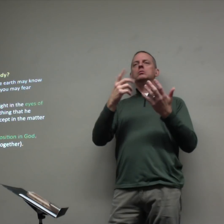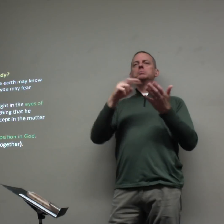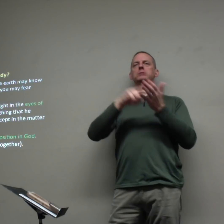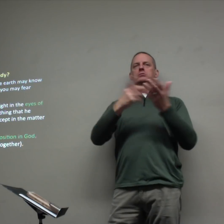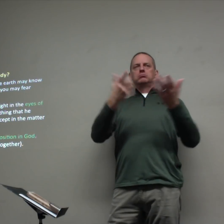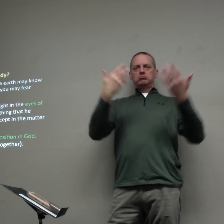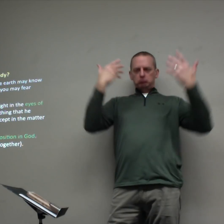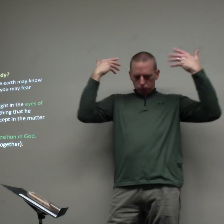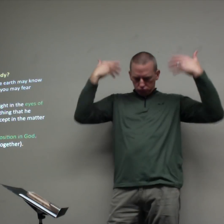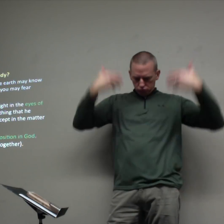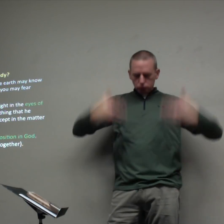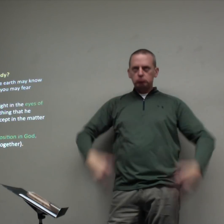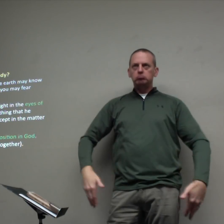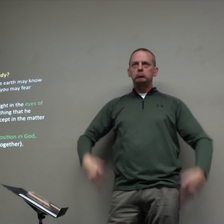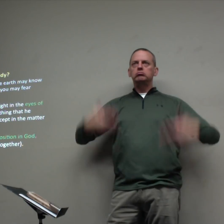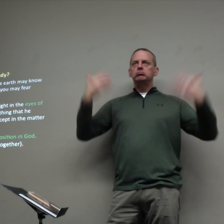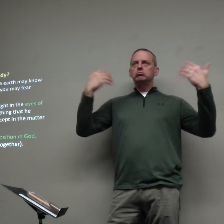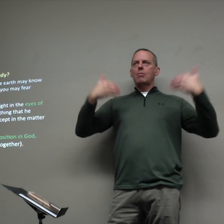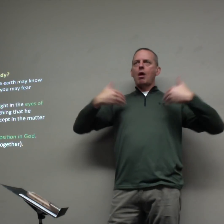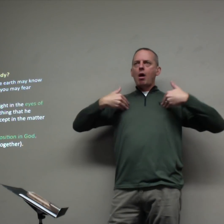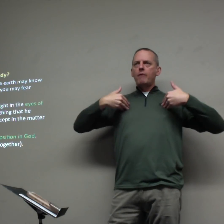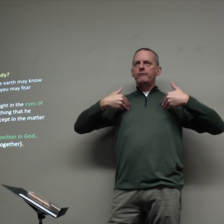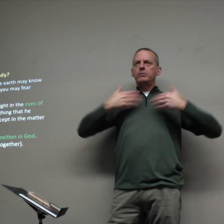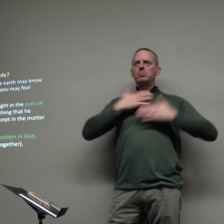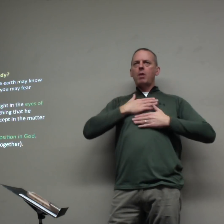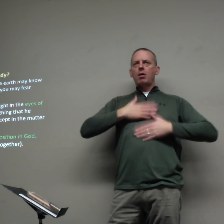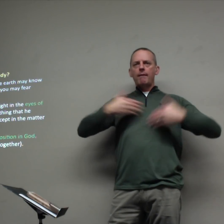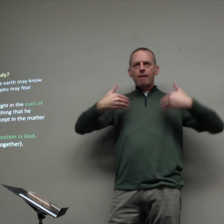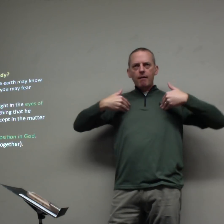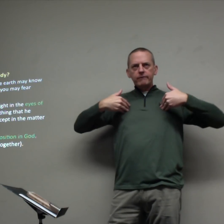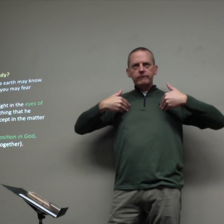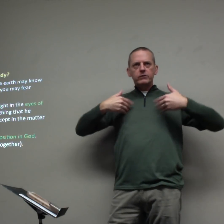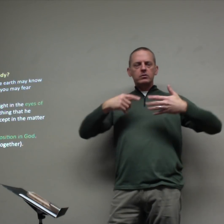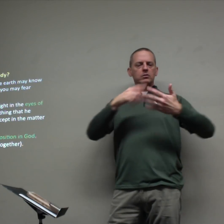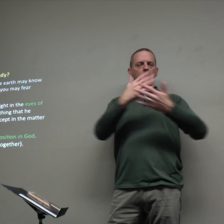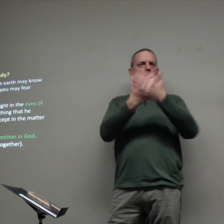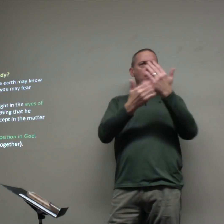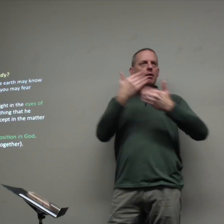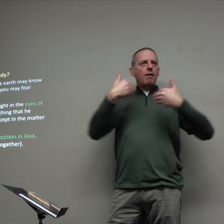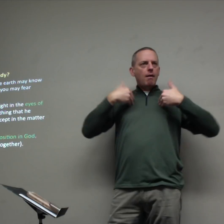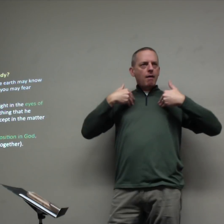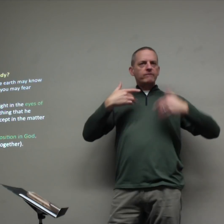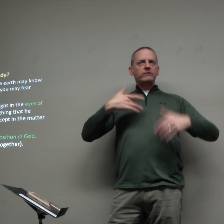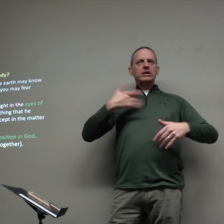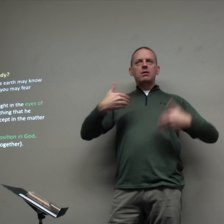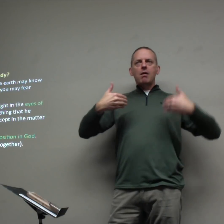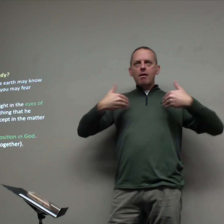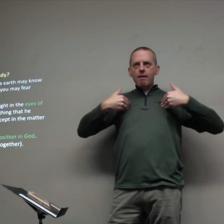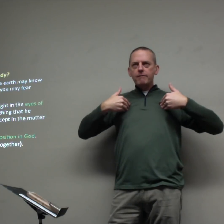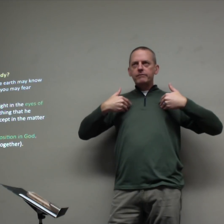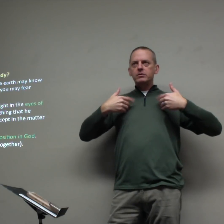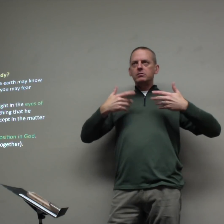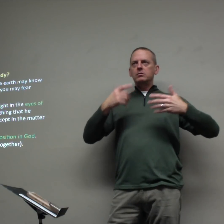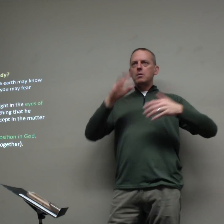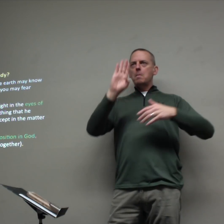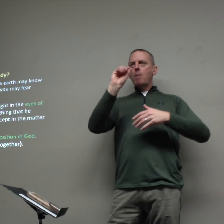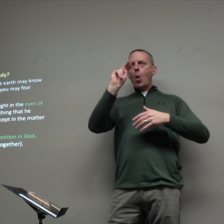Material, there's material like people, but there's also like material as in like a body. There's hands.